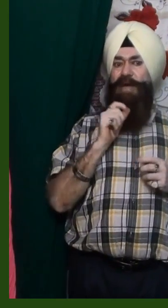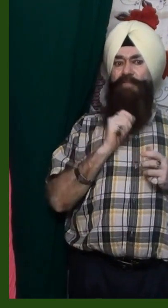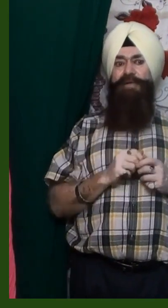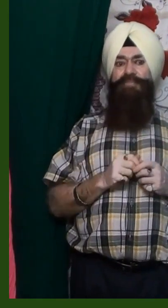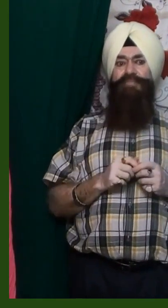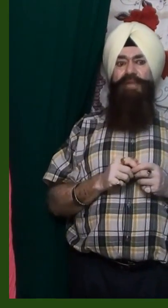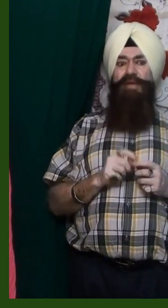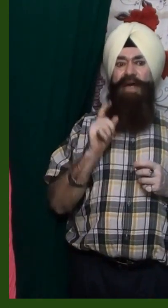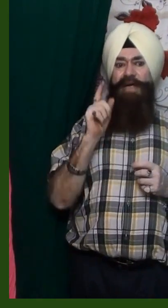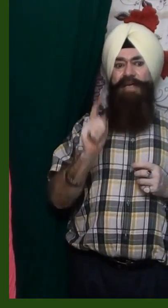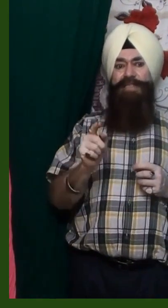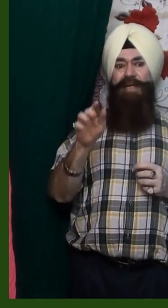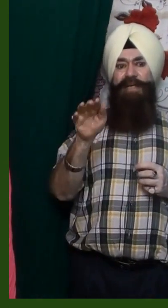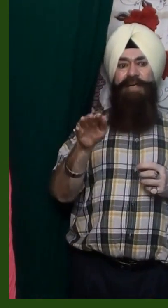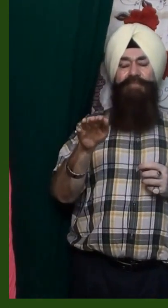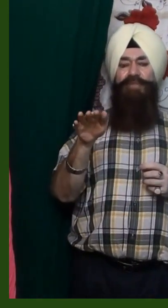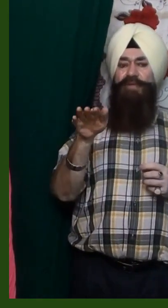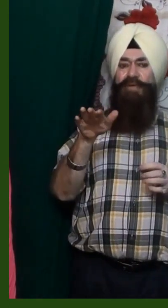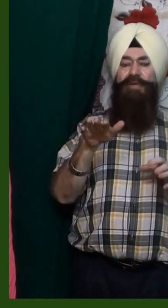But remember that